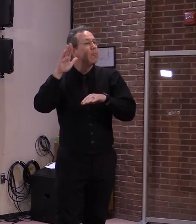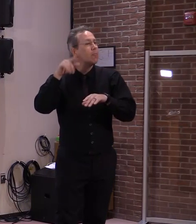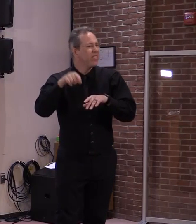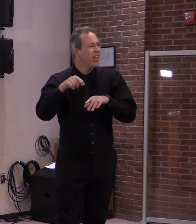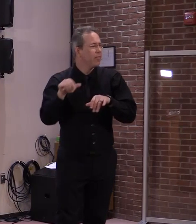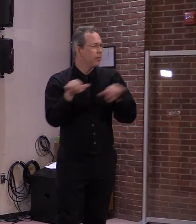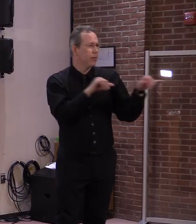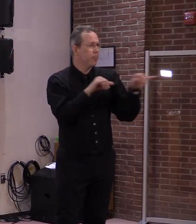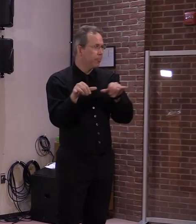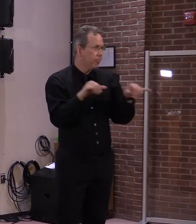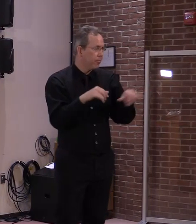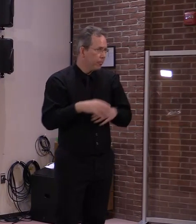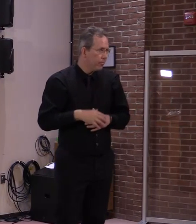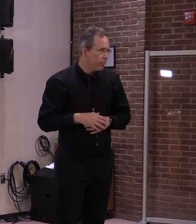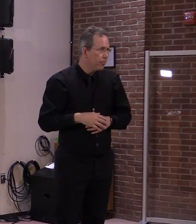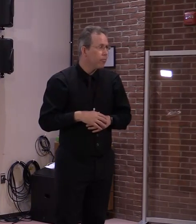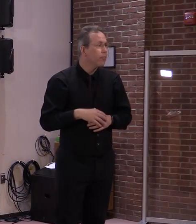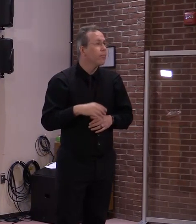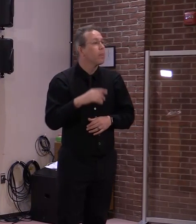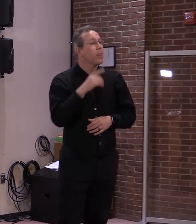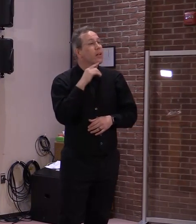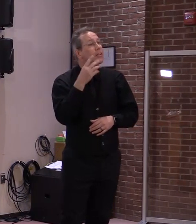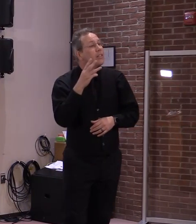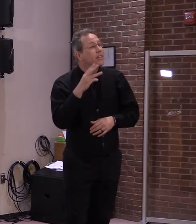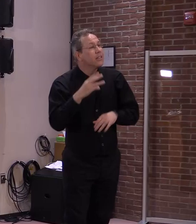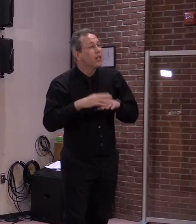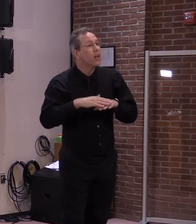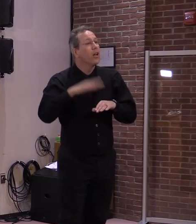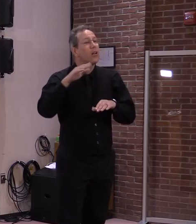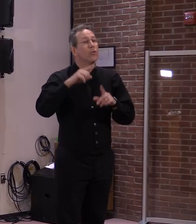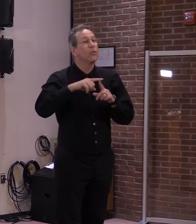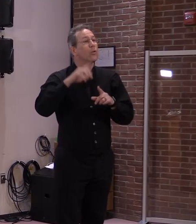16 to 55, that would be eligible for